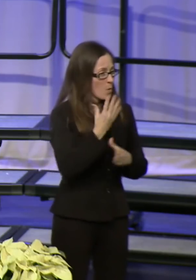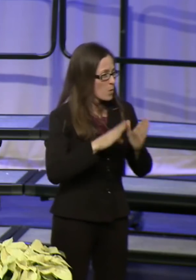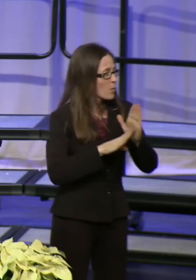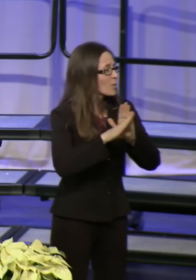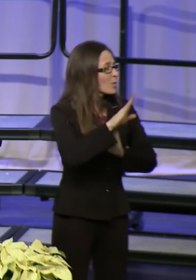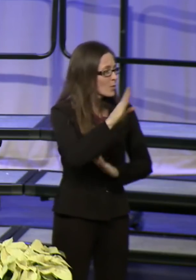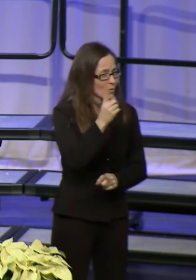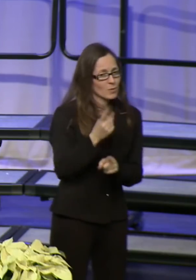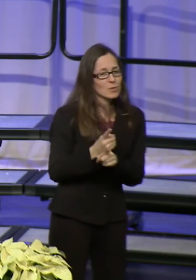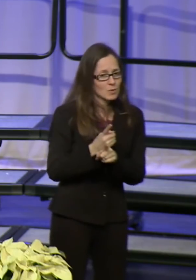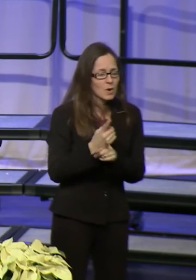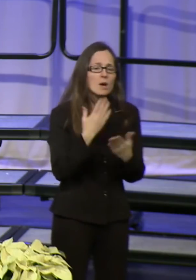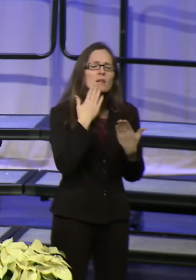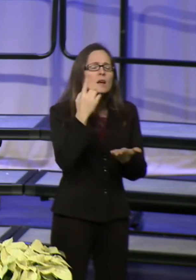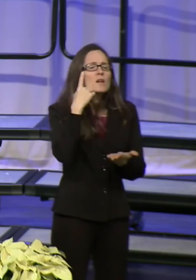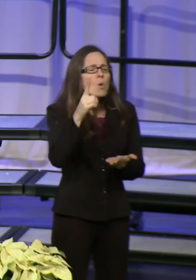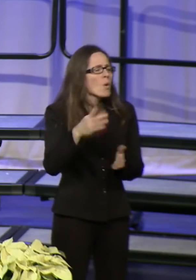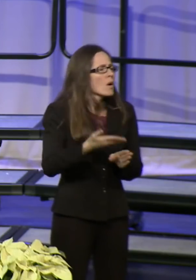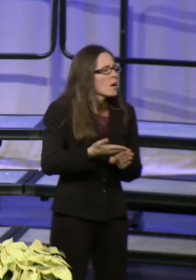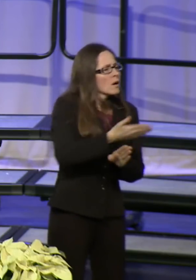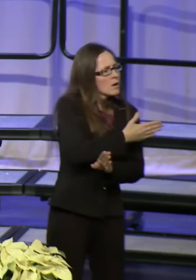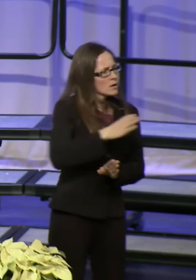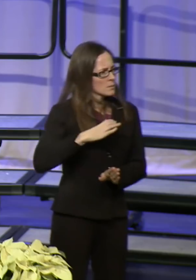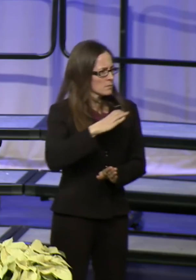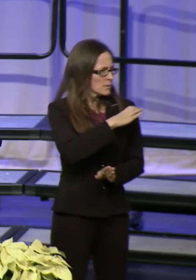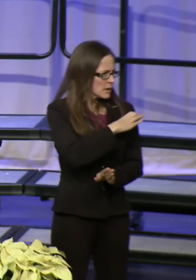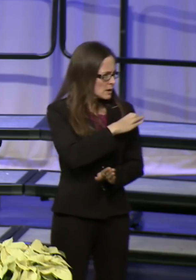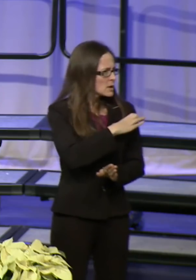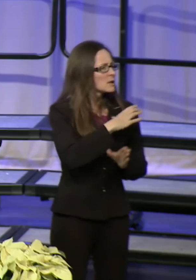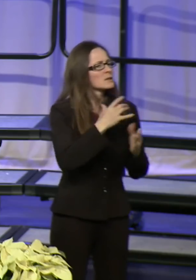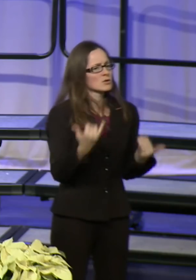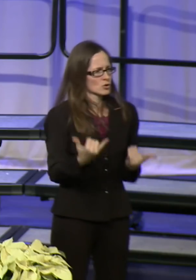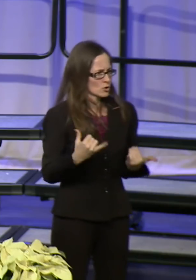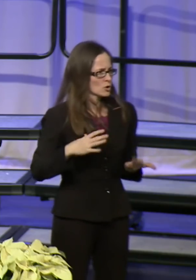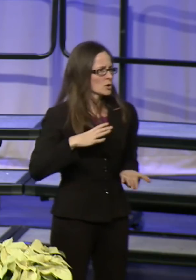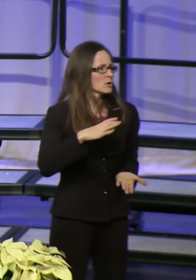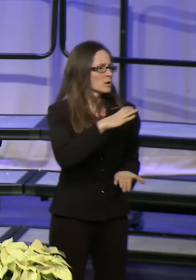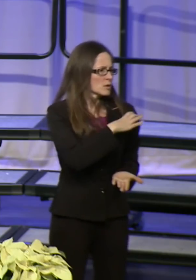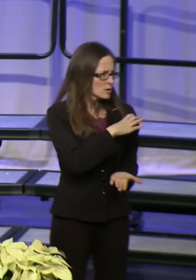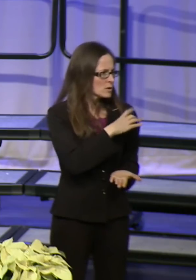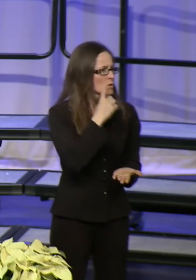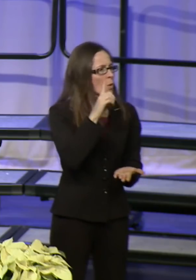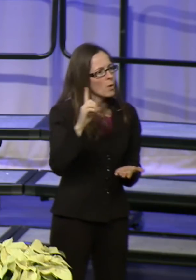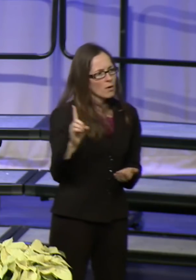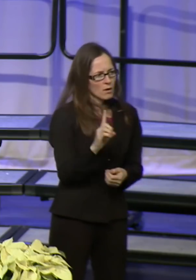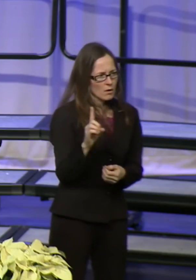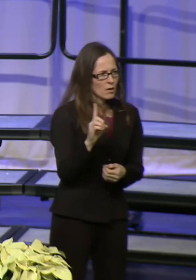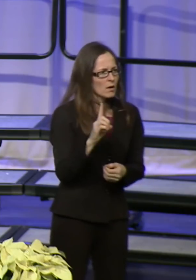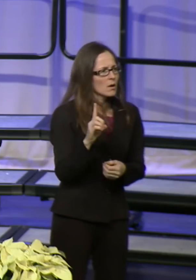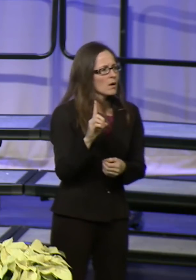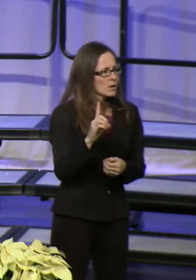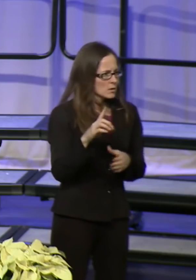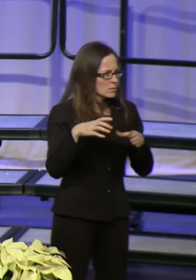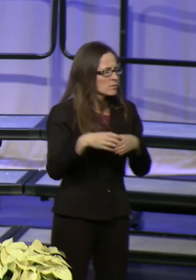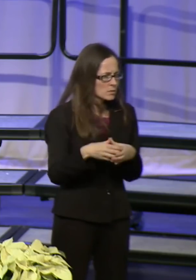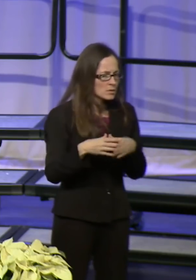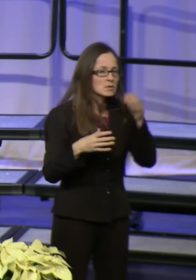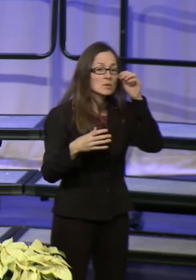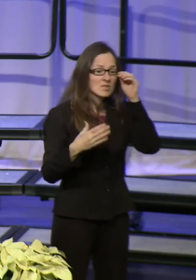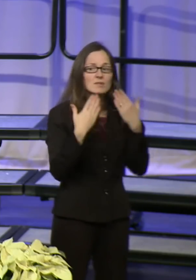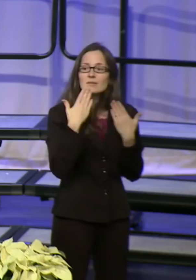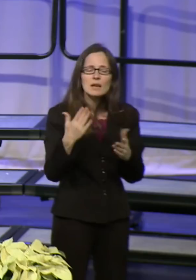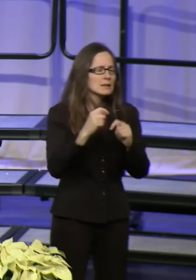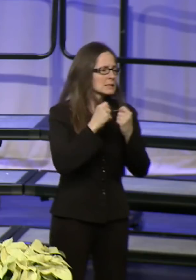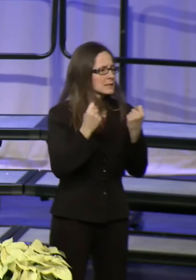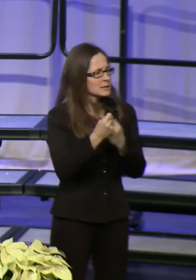the Democratic Central Committees, past and current, and especially the coordinated effort, better known as Team Howard. Just so you all know, this past